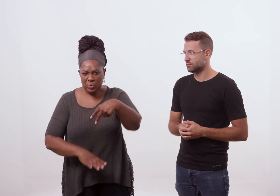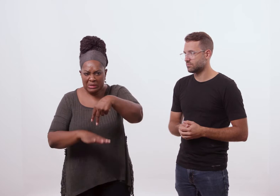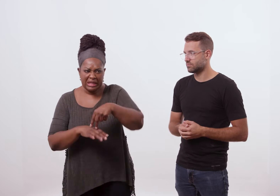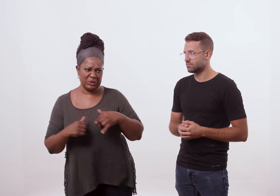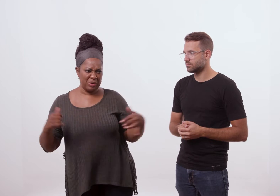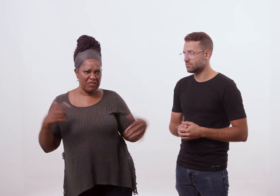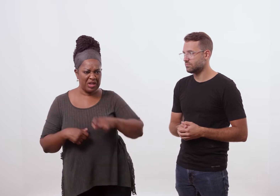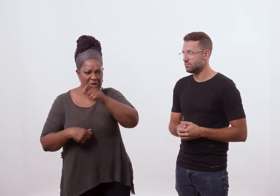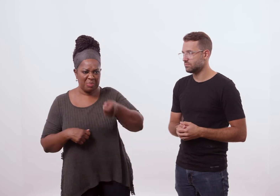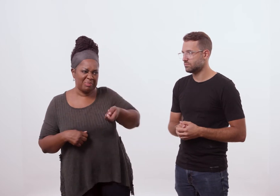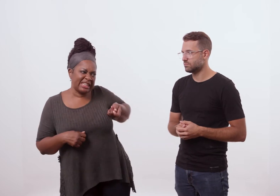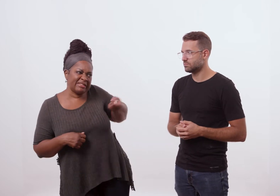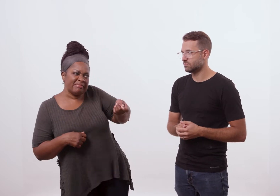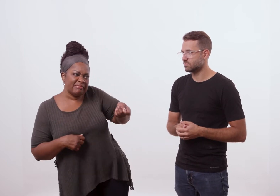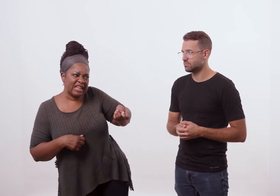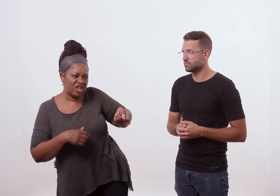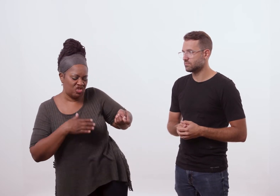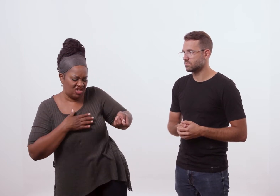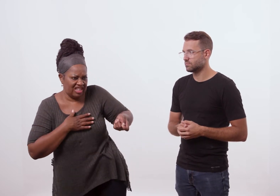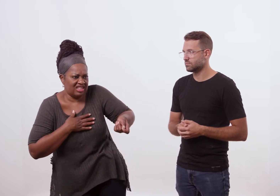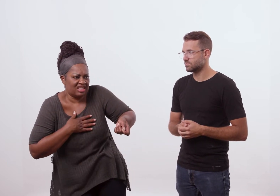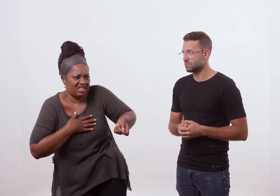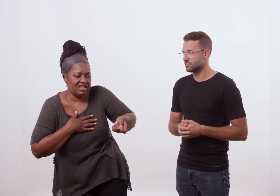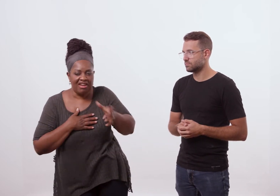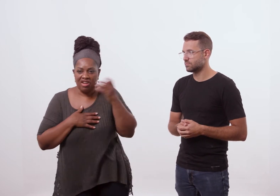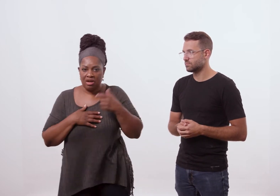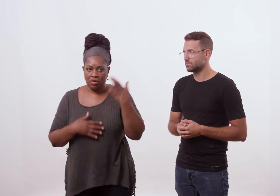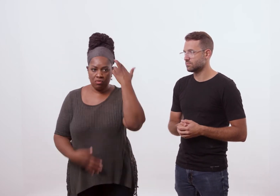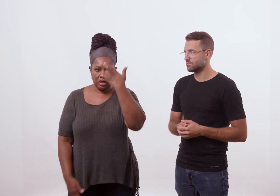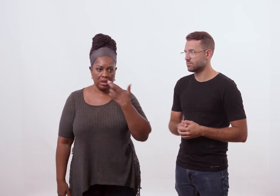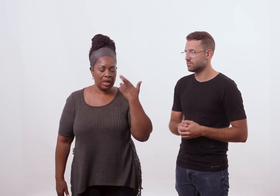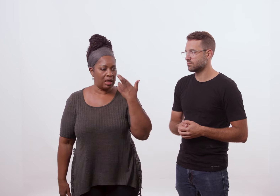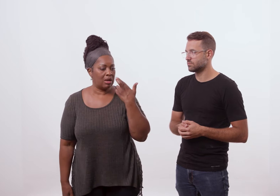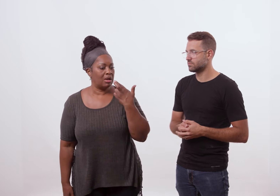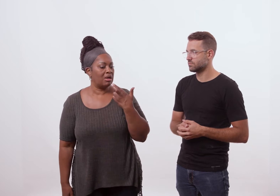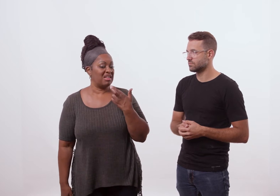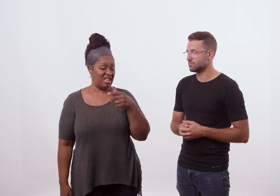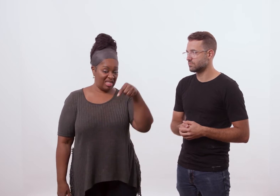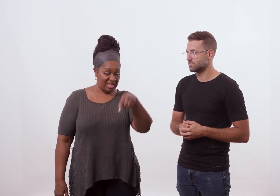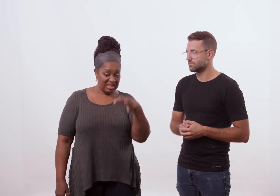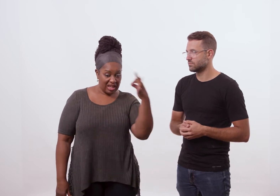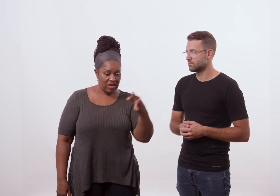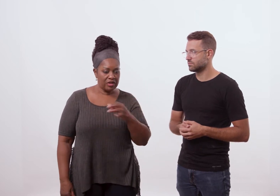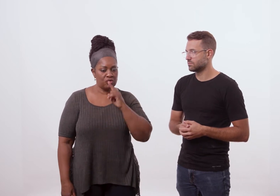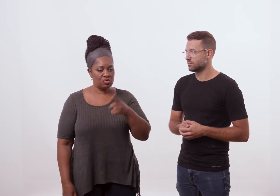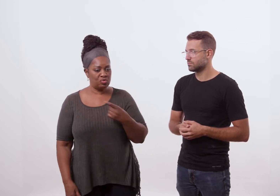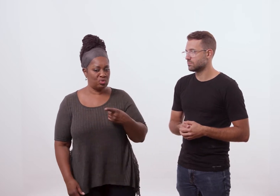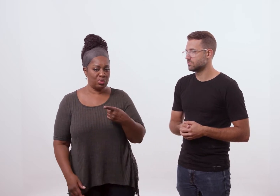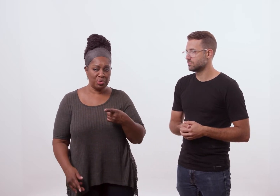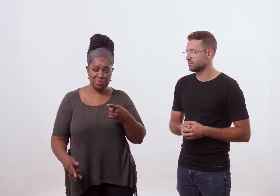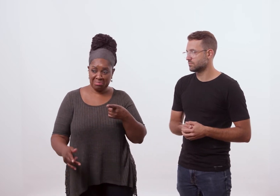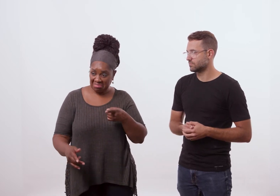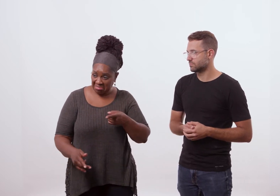spear blade aimed at his chest. Cutter quickly realizes this elf's true weapon may